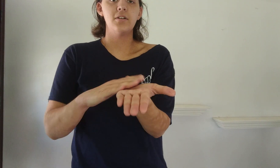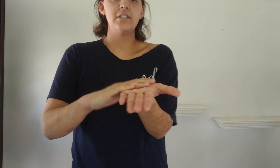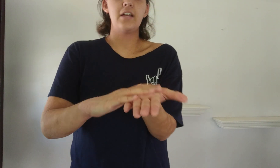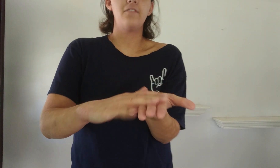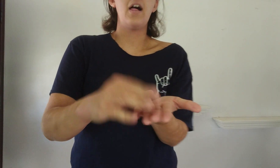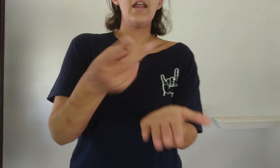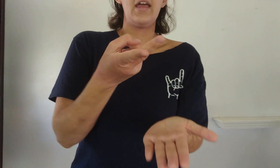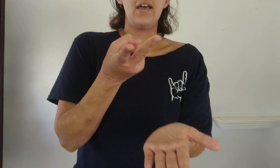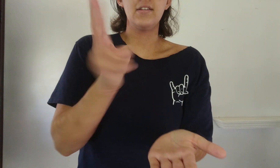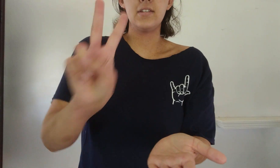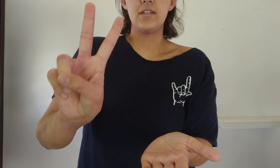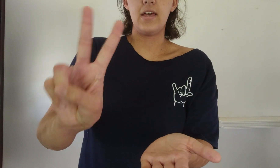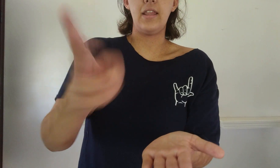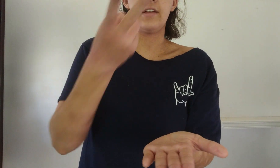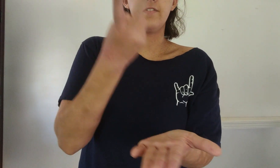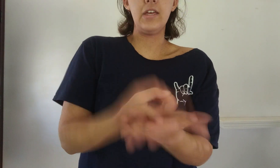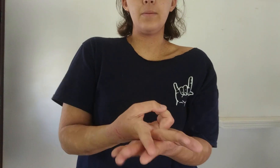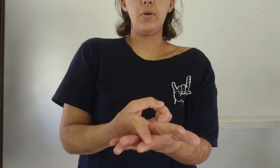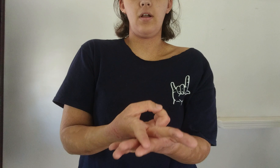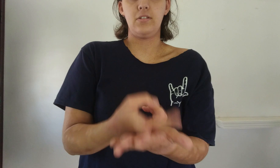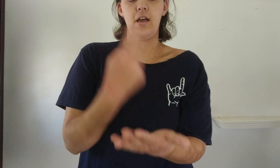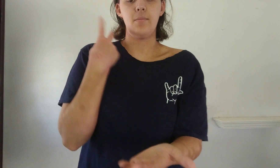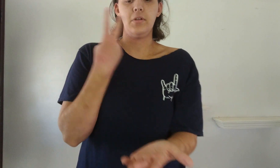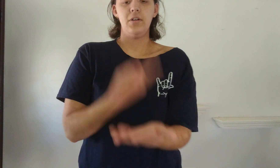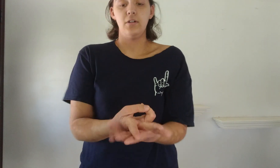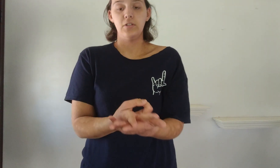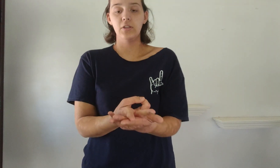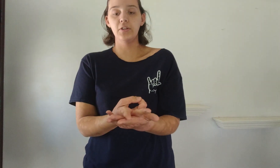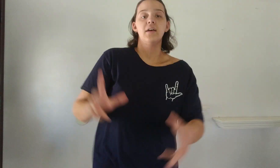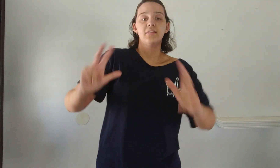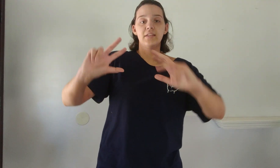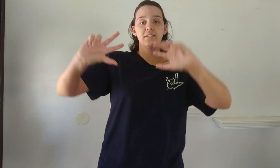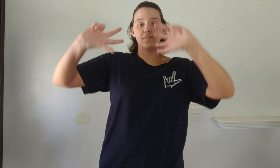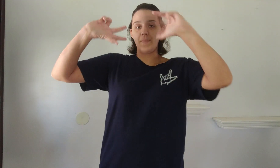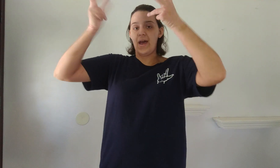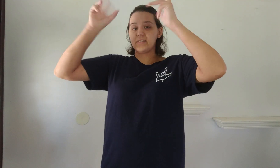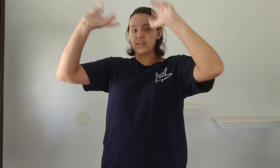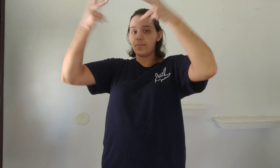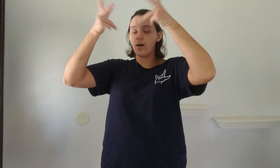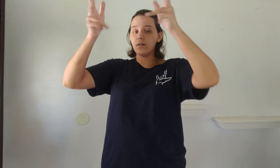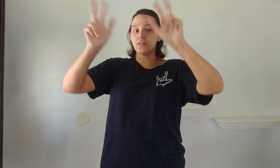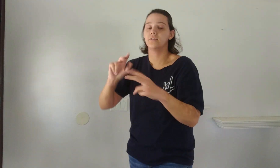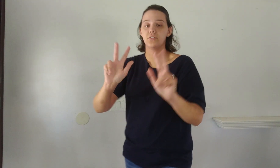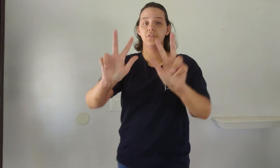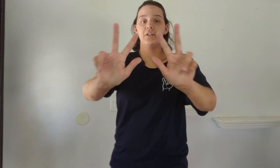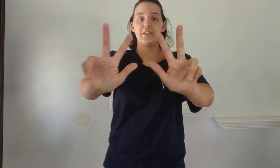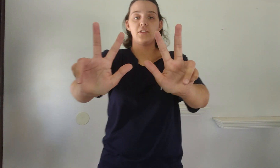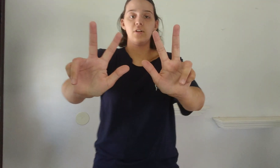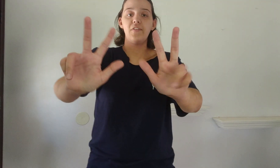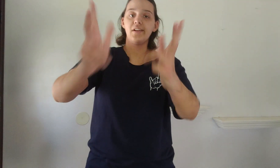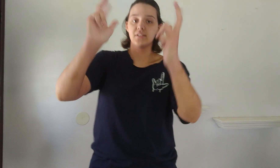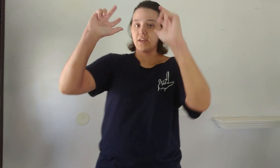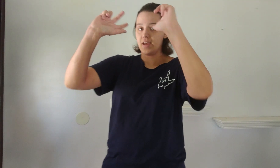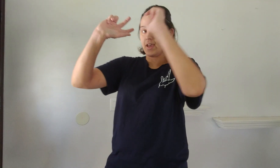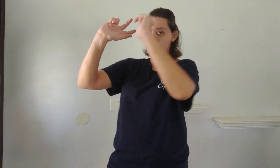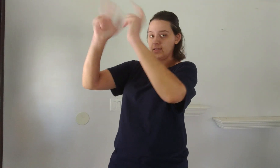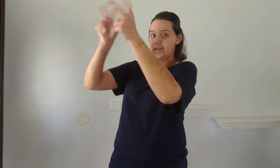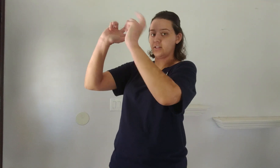to take a flat hand and like a V and put it on top. Lose. This is basketball. So you're going to take 3 fingers and like you're shooting